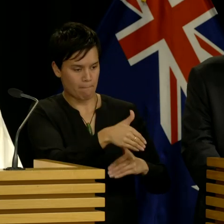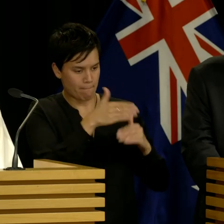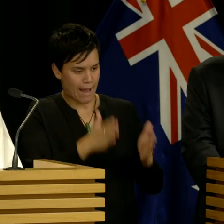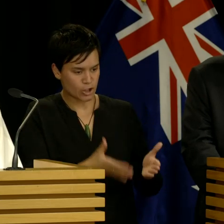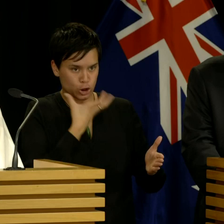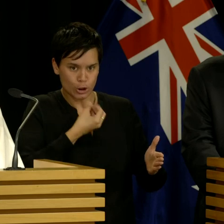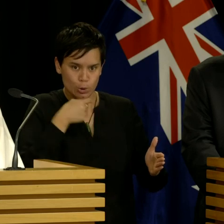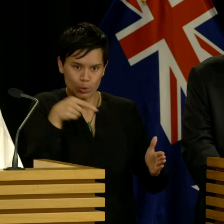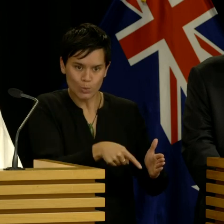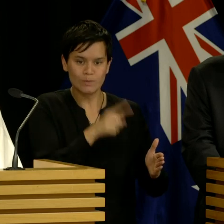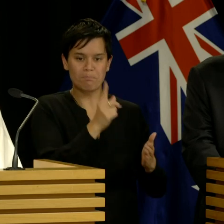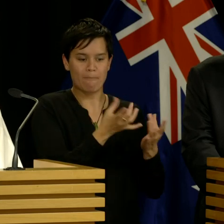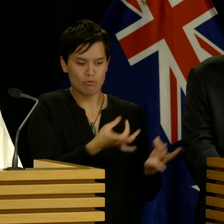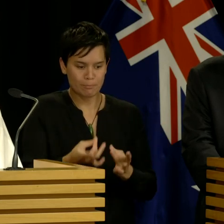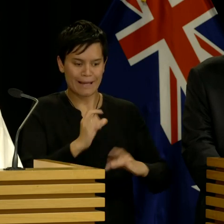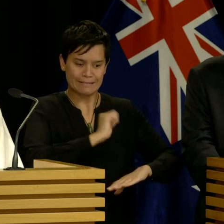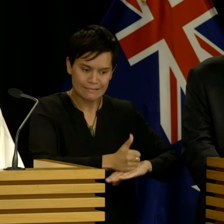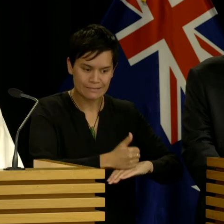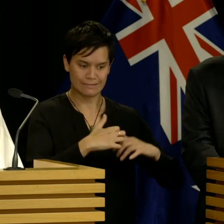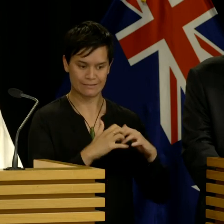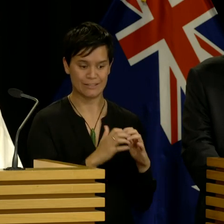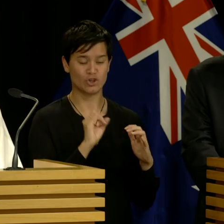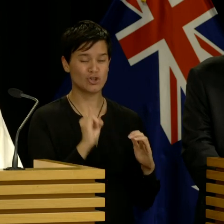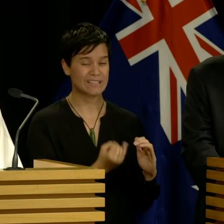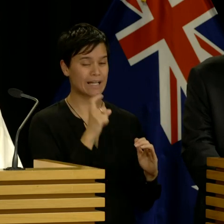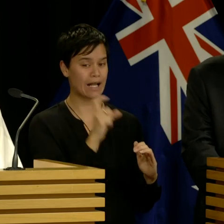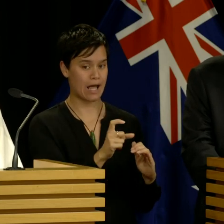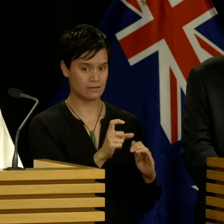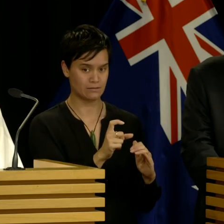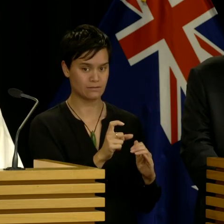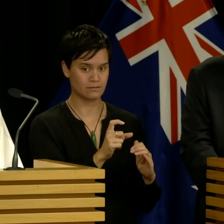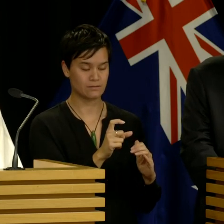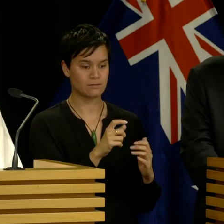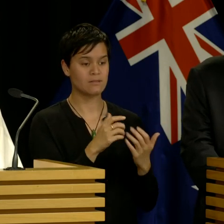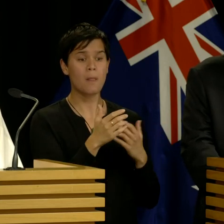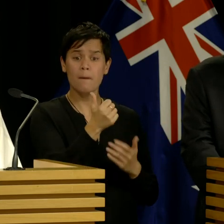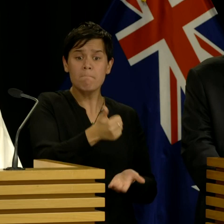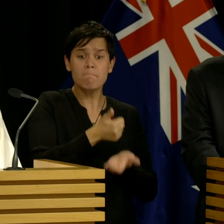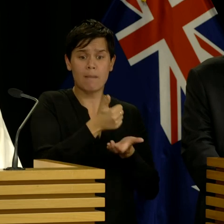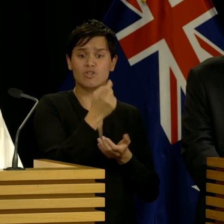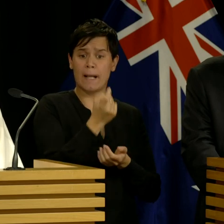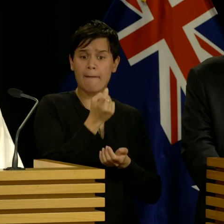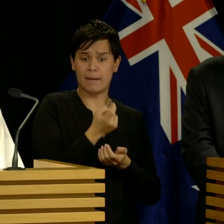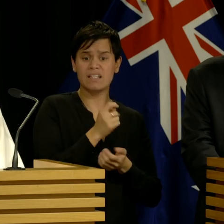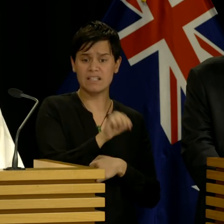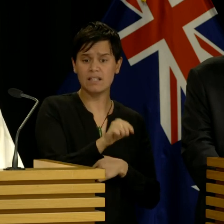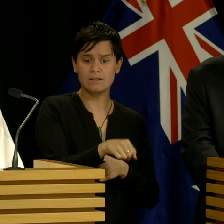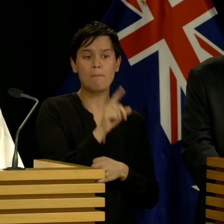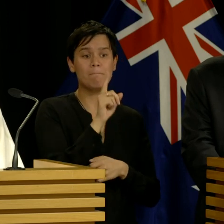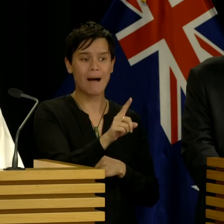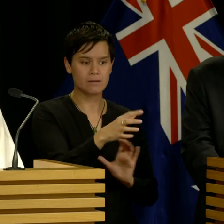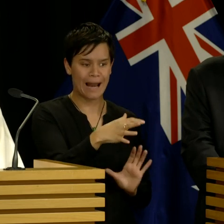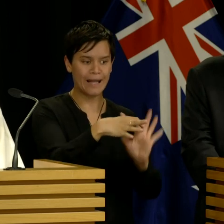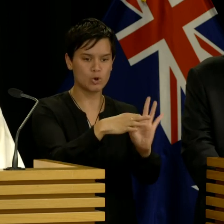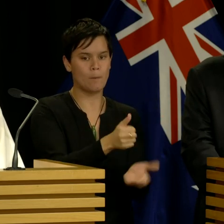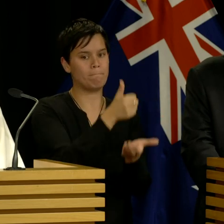planning for the possibility that we will. Clearly, as we work towards the budget, that gives us a good marker post, but we're not being bound by that. We're getting the work